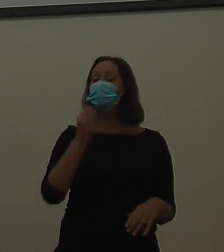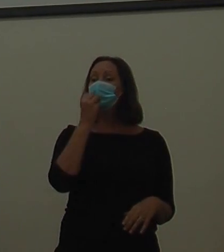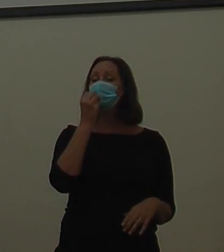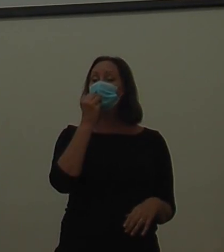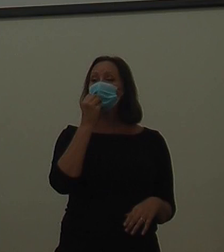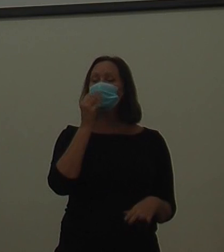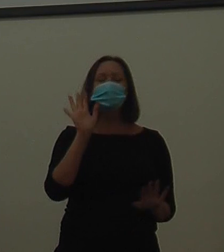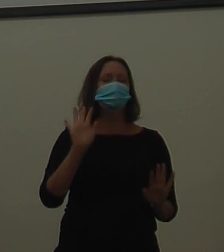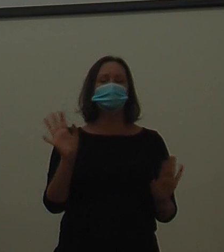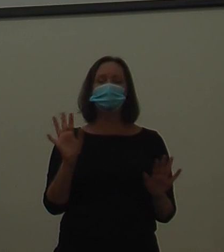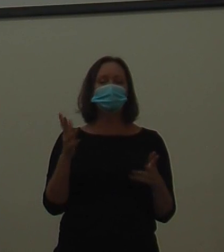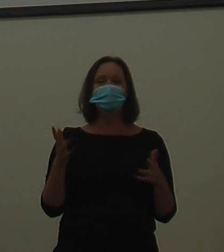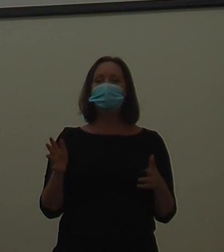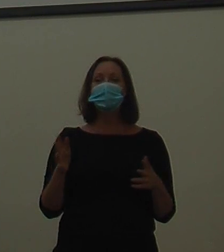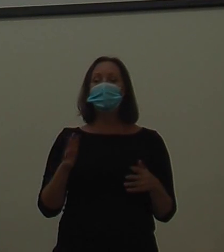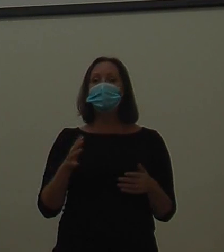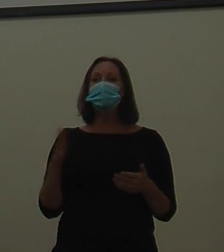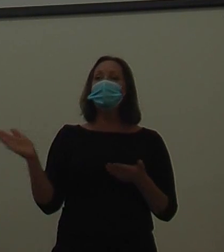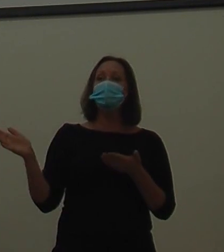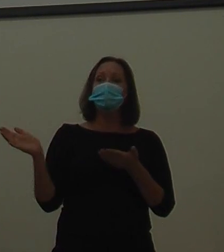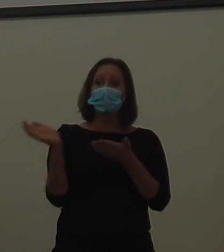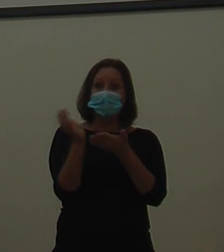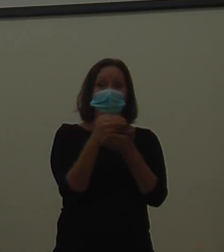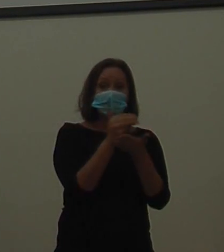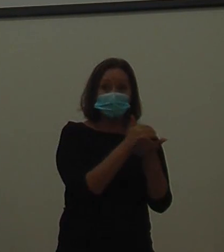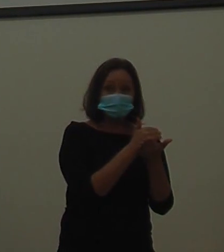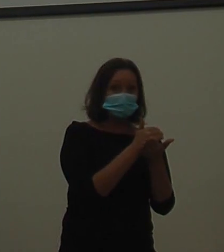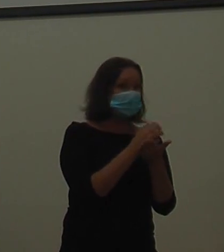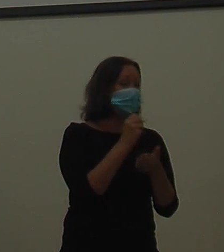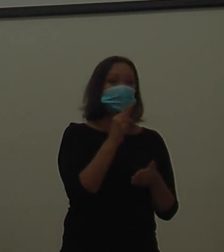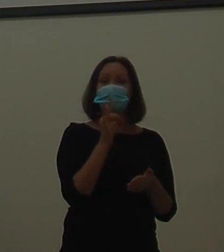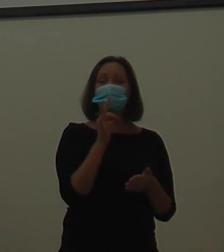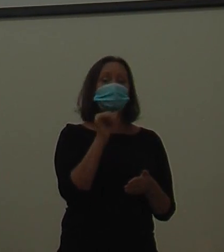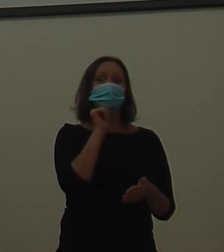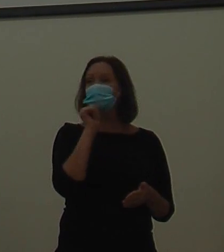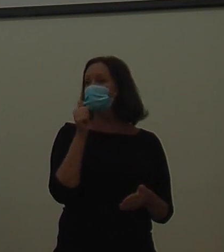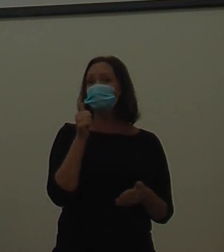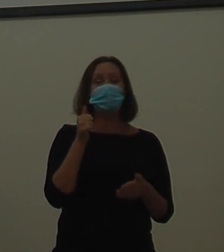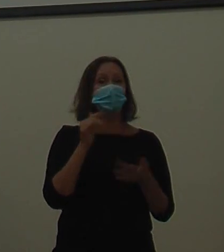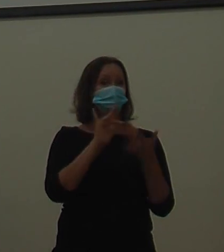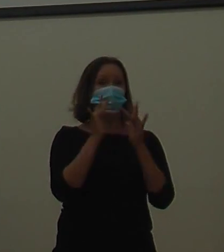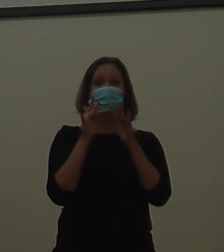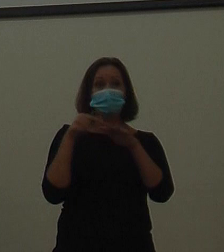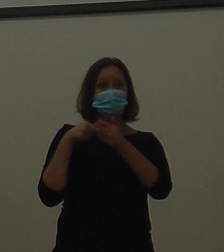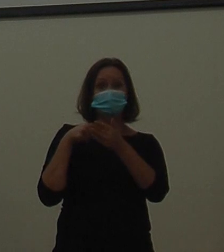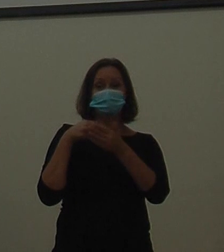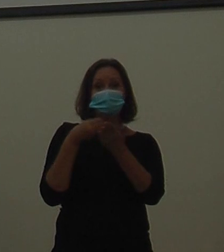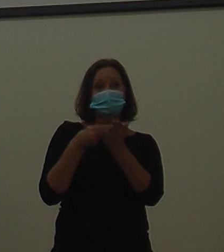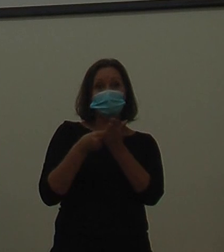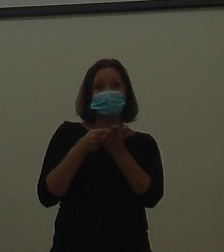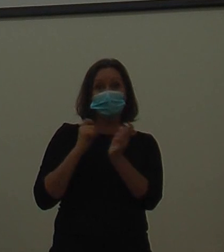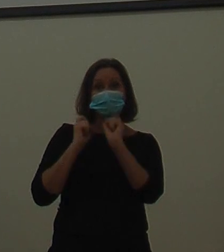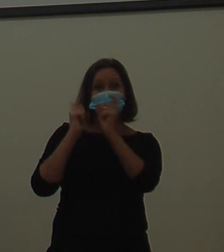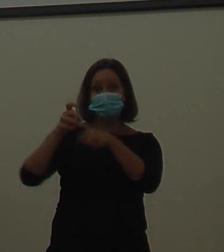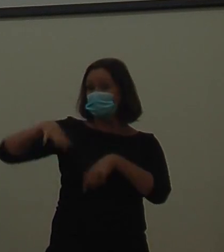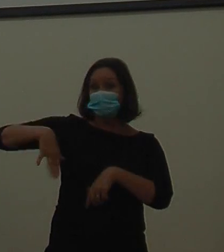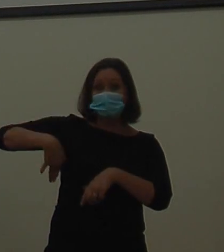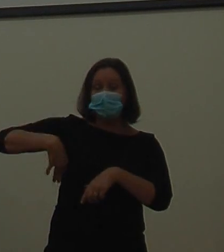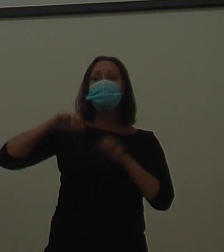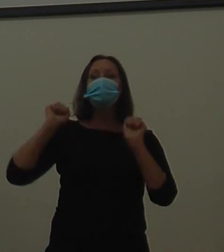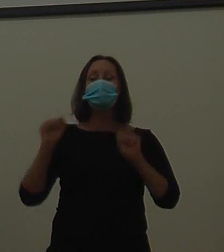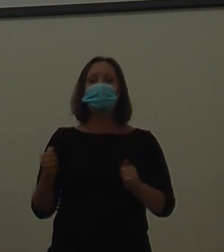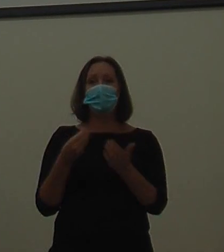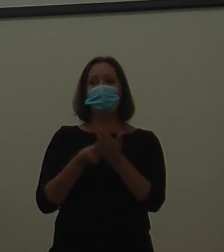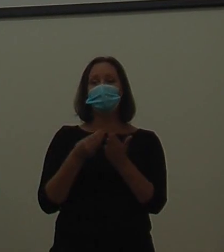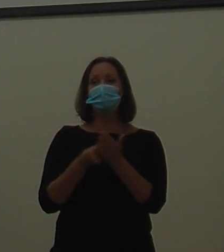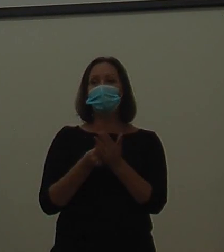the collection will be done. If you hadn't done it virtually, we'll be at the end with baskets outside the doors. And remember, try not